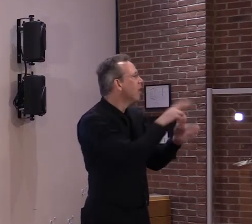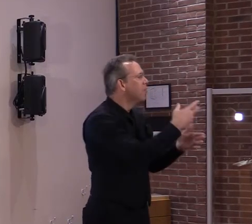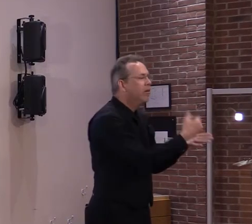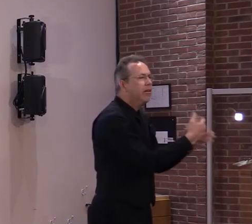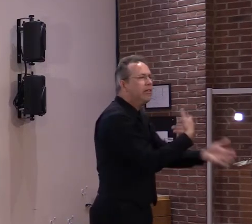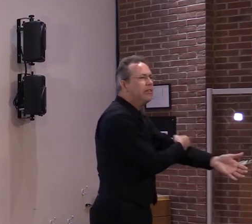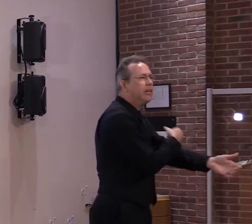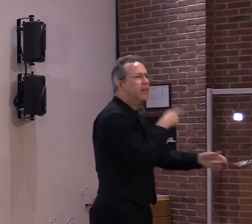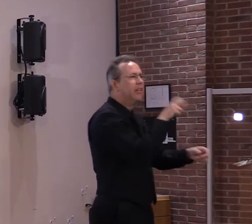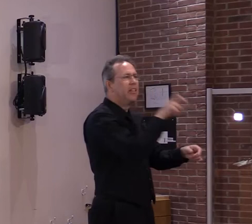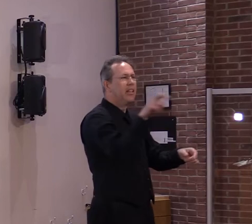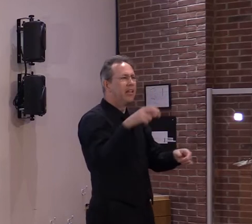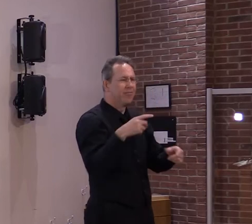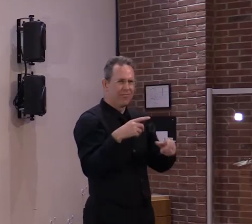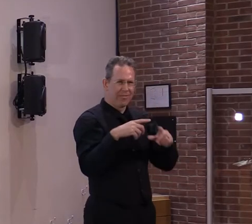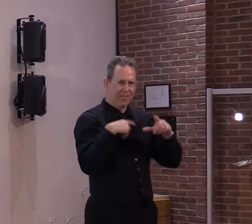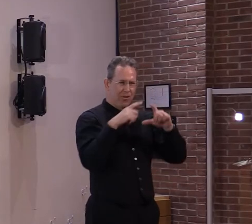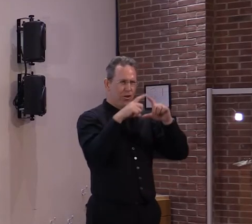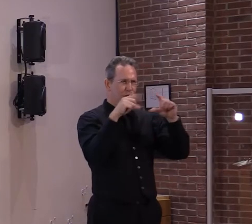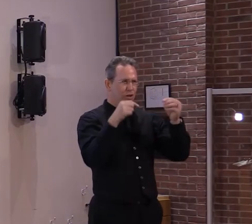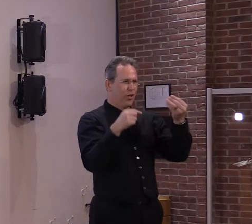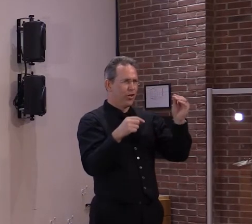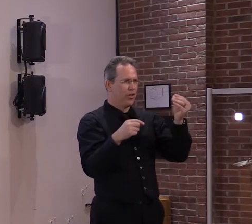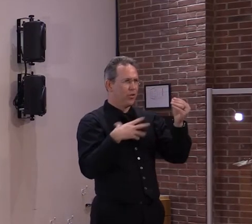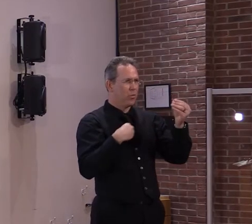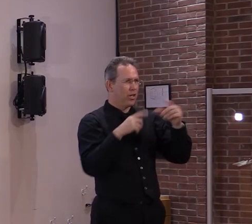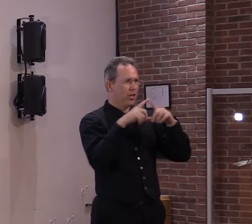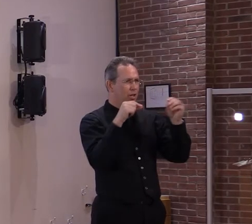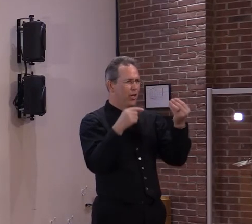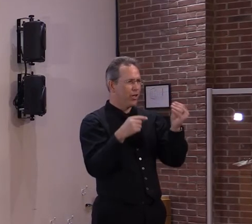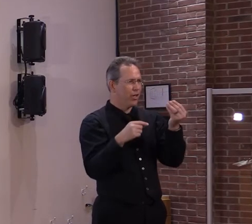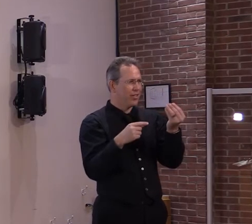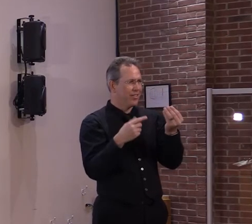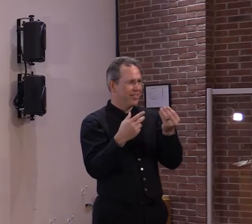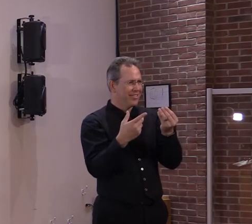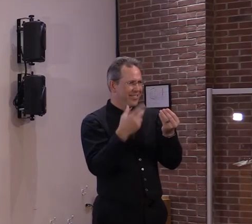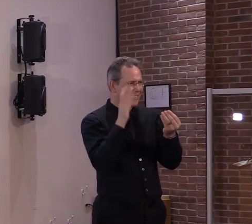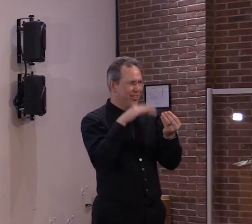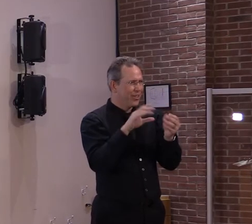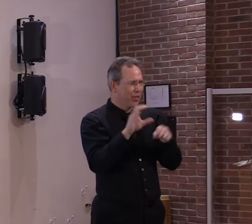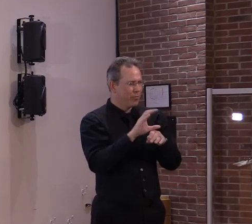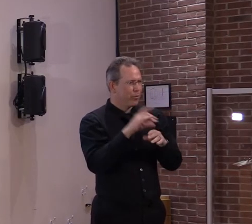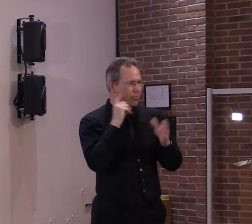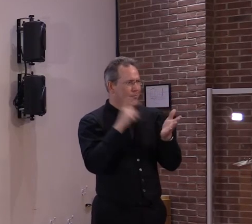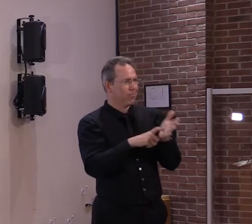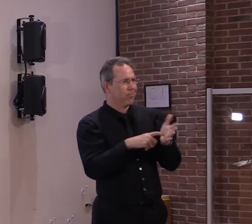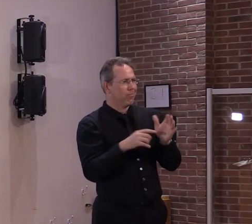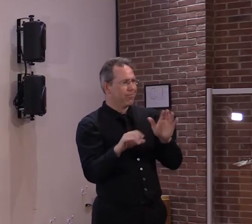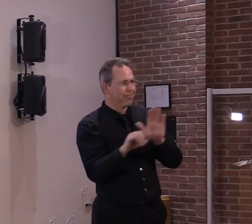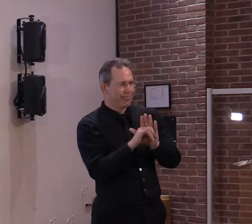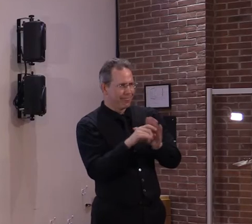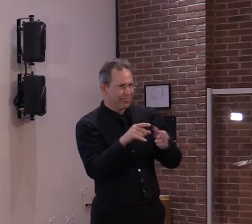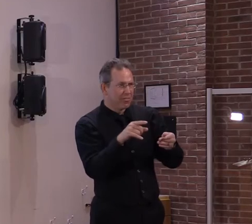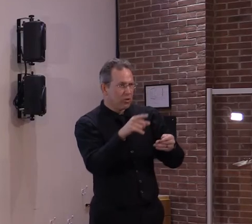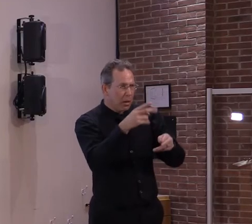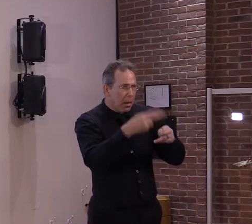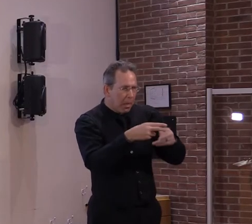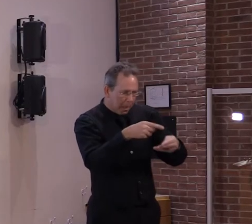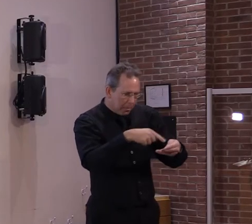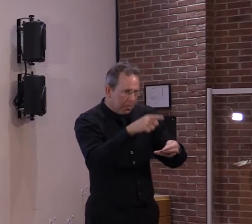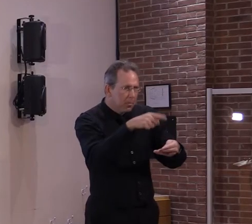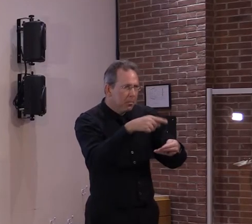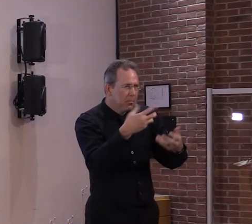card, but we'll have it more electronic. And clearly we wouldn't want to be giving you